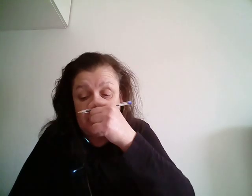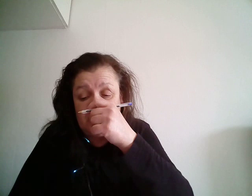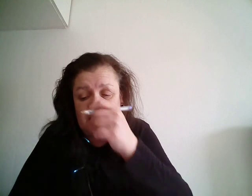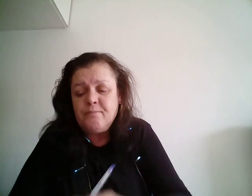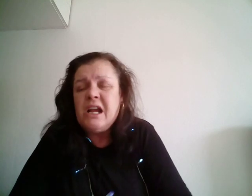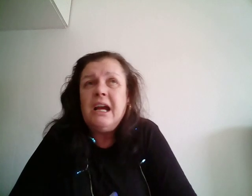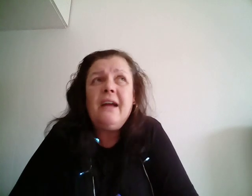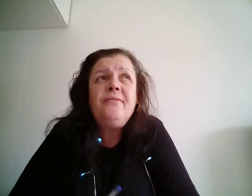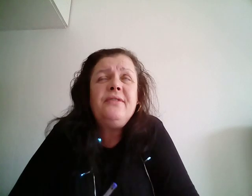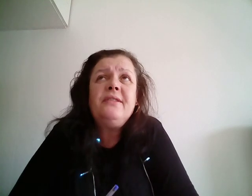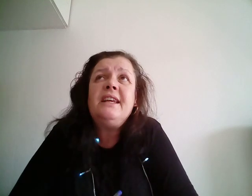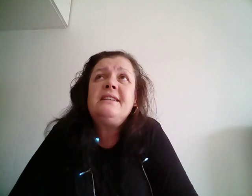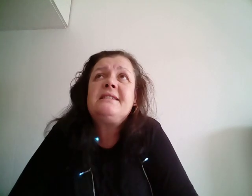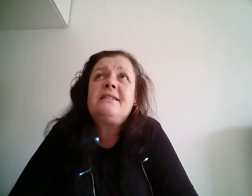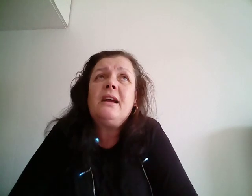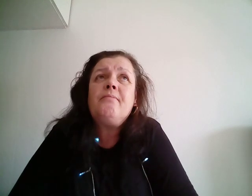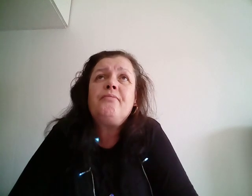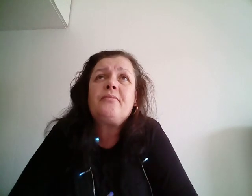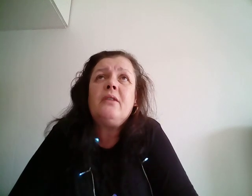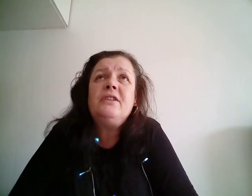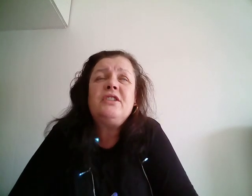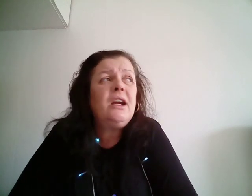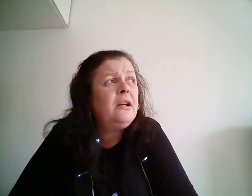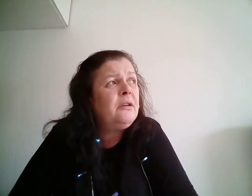video, and this video,